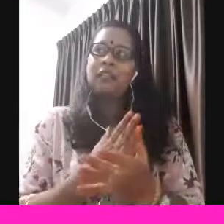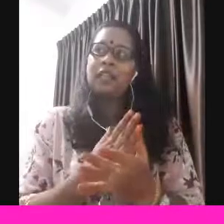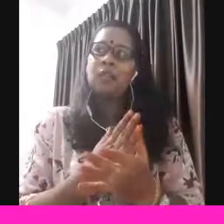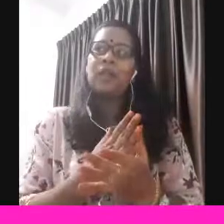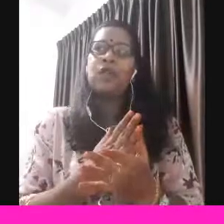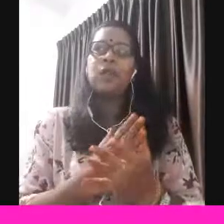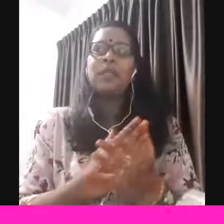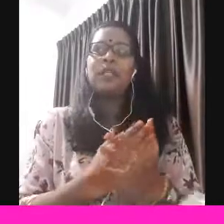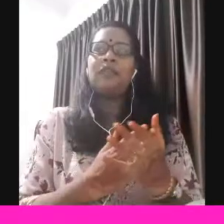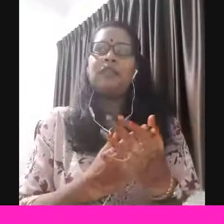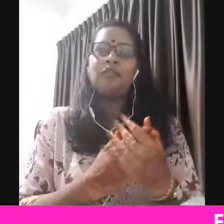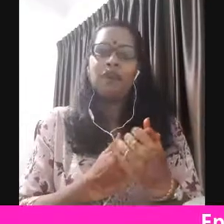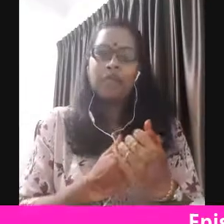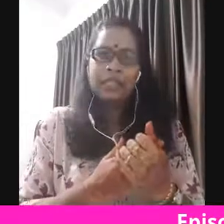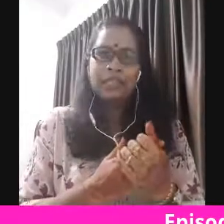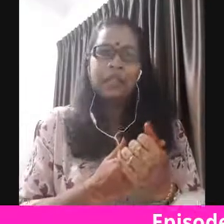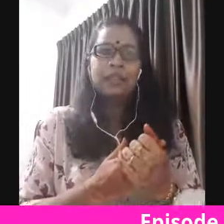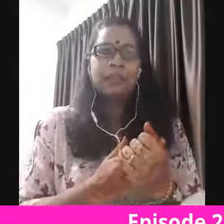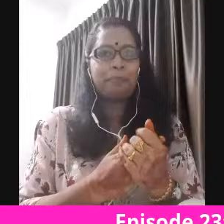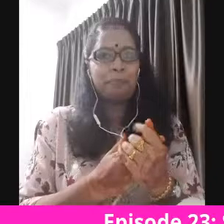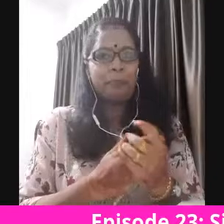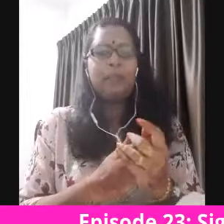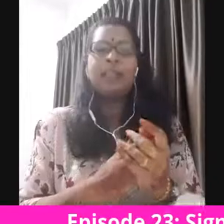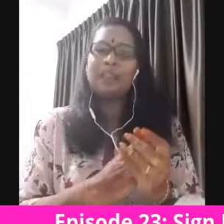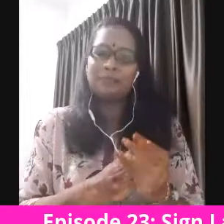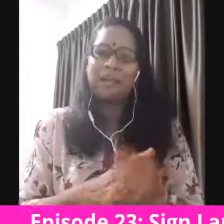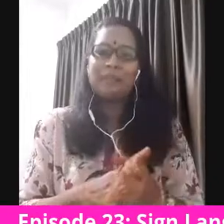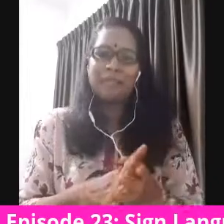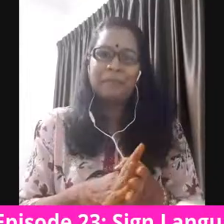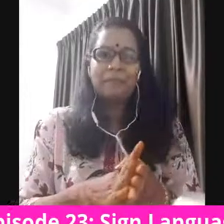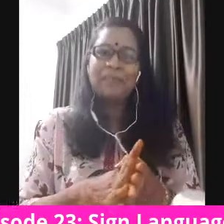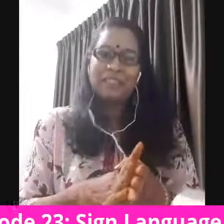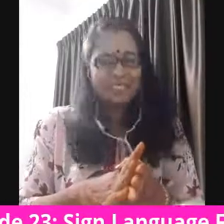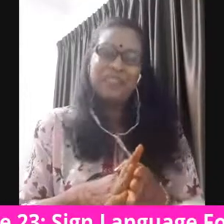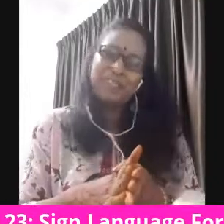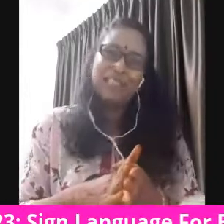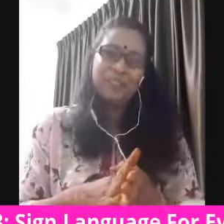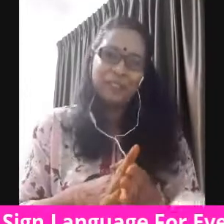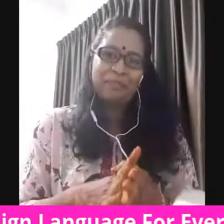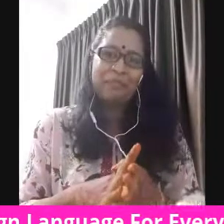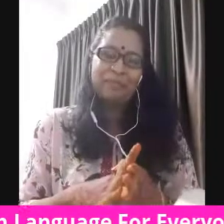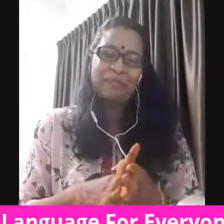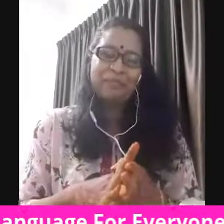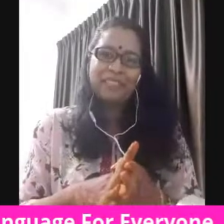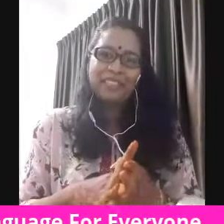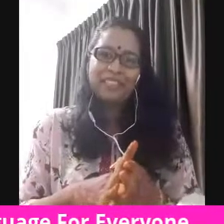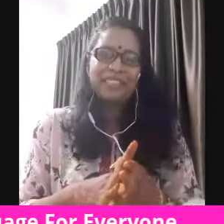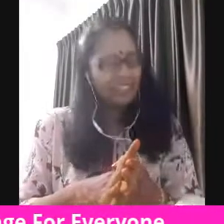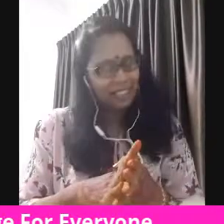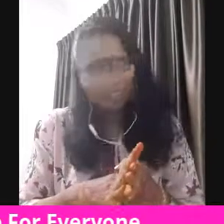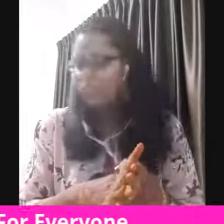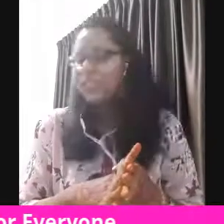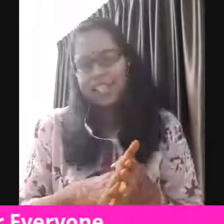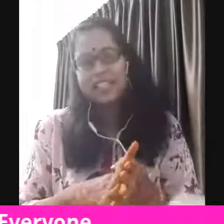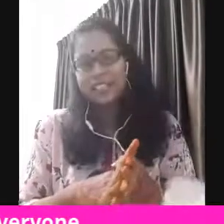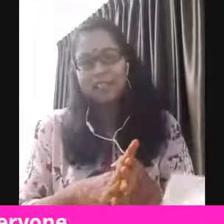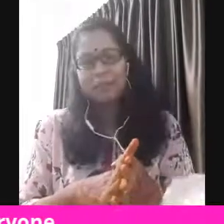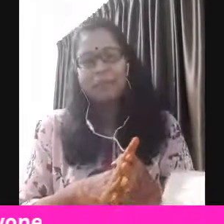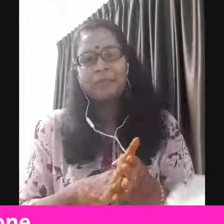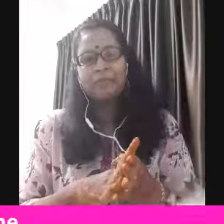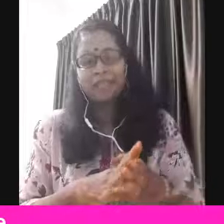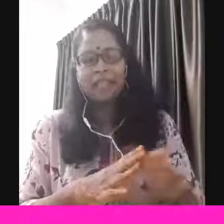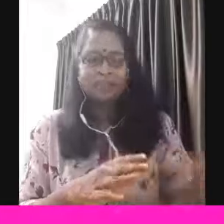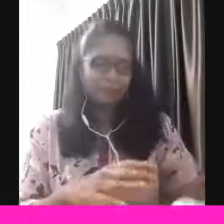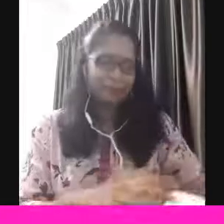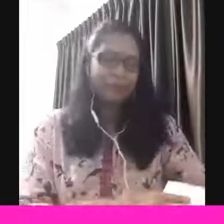But if they want to communicate with foreign people, it might be difficult for them. Quite challenging. Yeah, it's Quite yes, challenging. yeah,